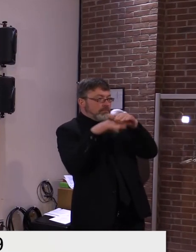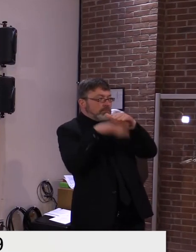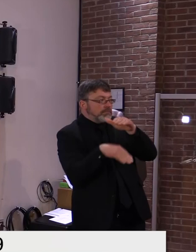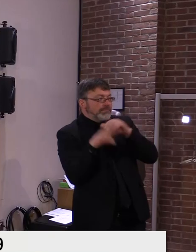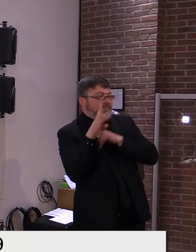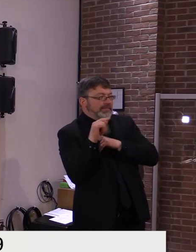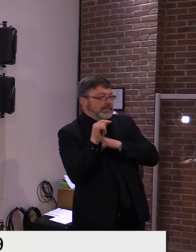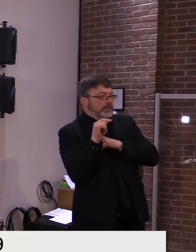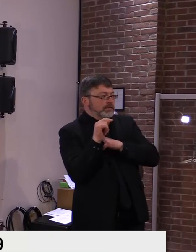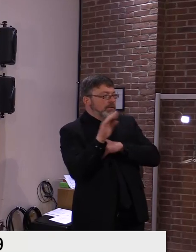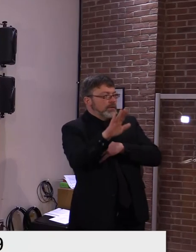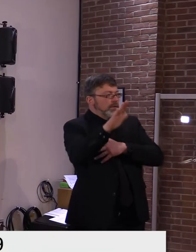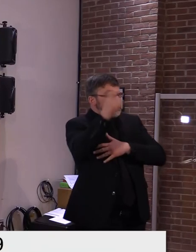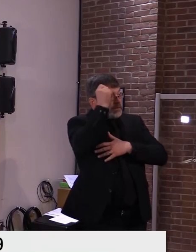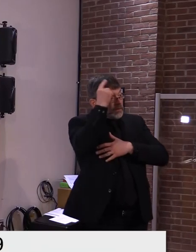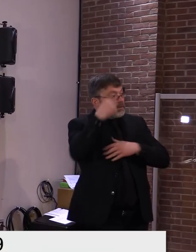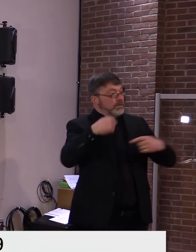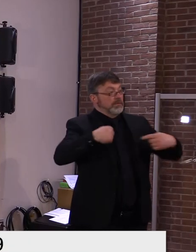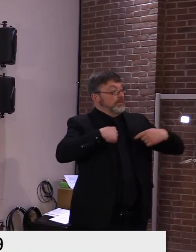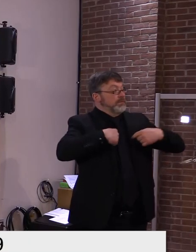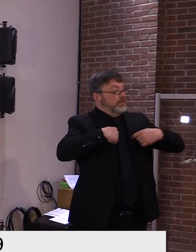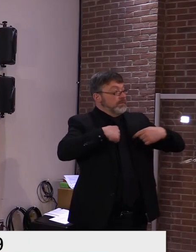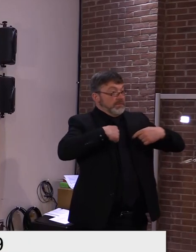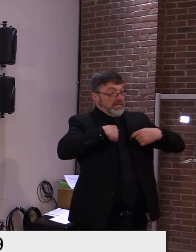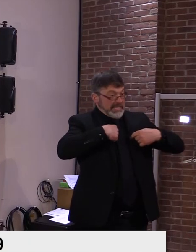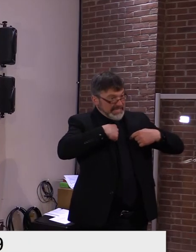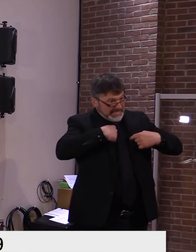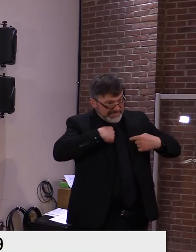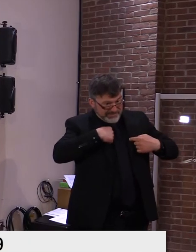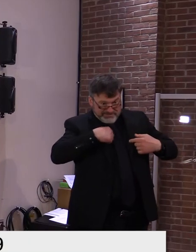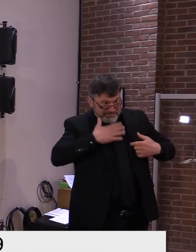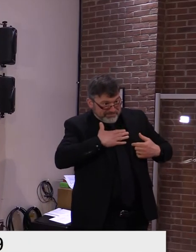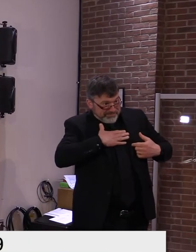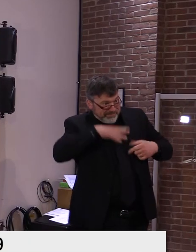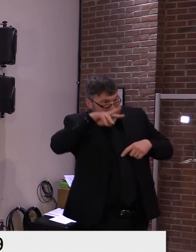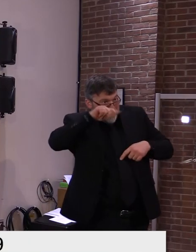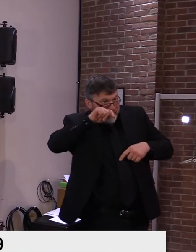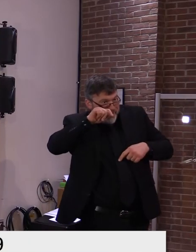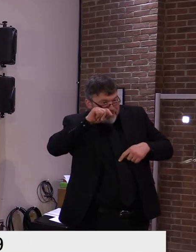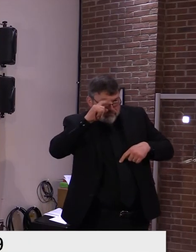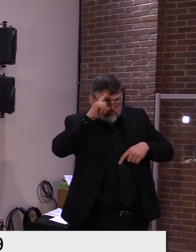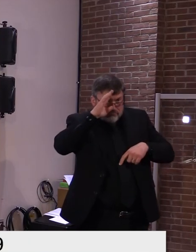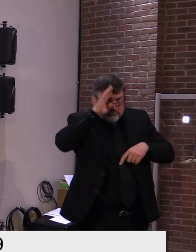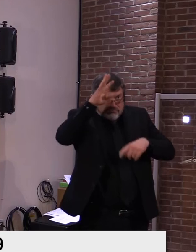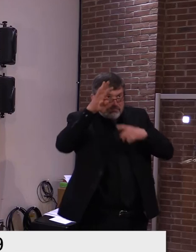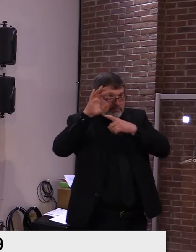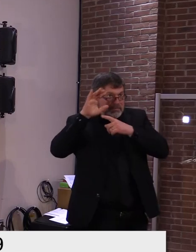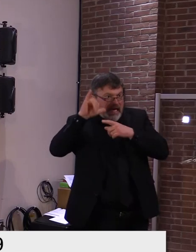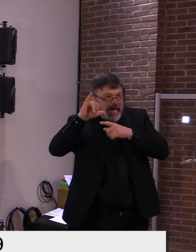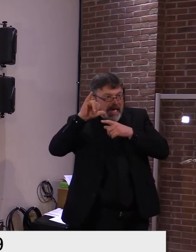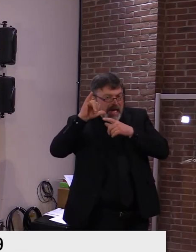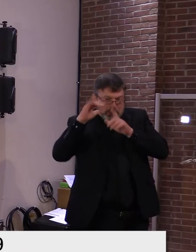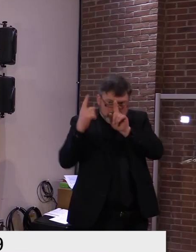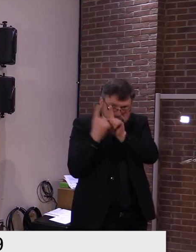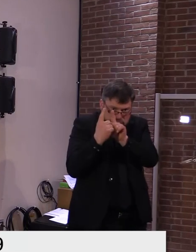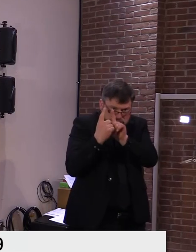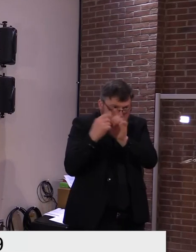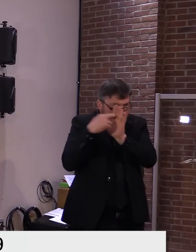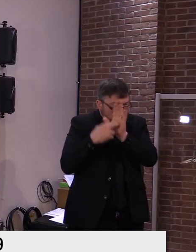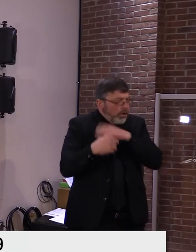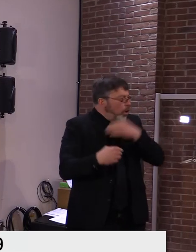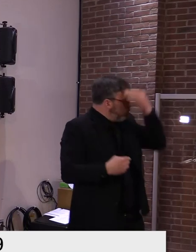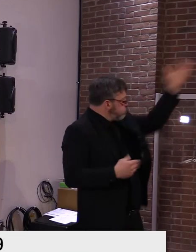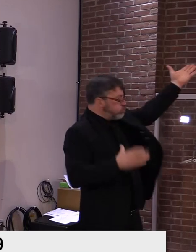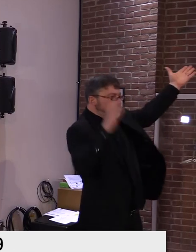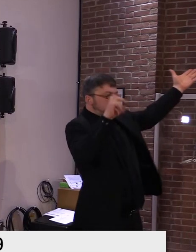of the equation. And it's also other aspects of the interviews and other aspects of what I'm calling clinical judgment regarding